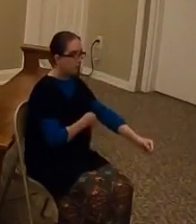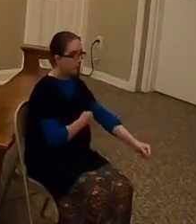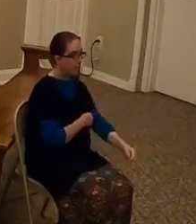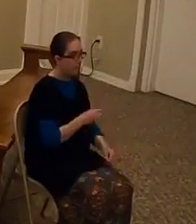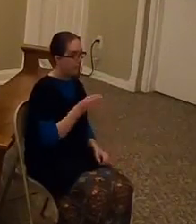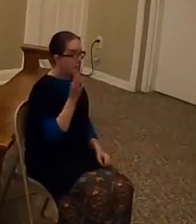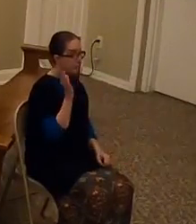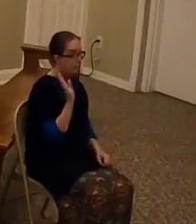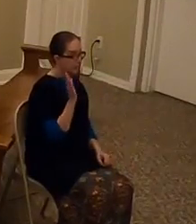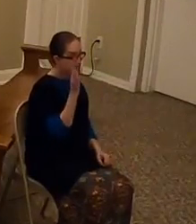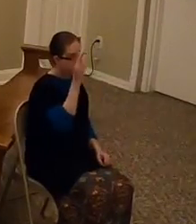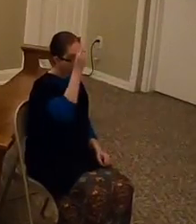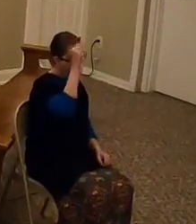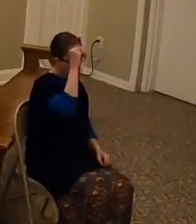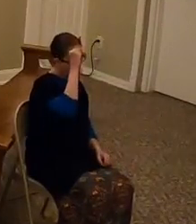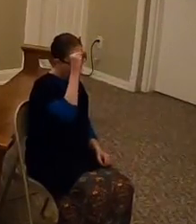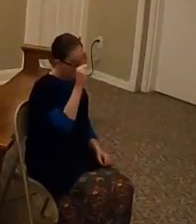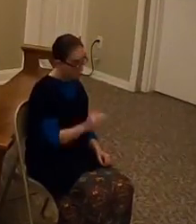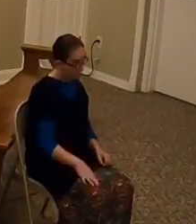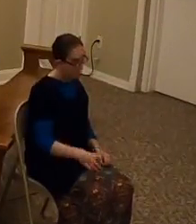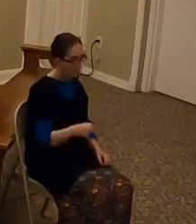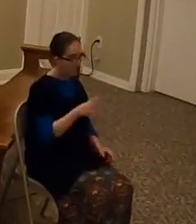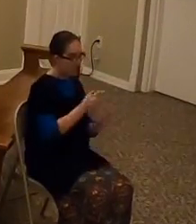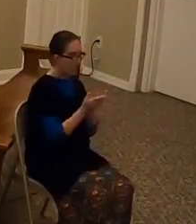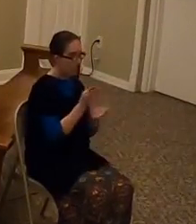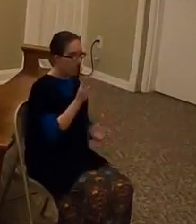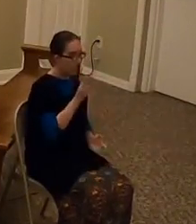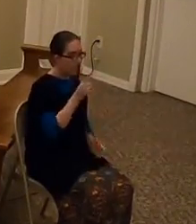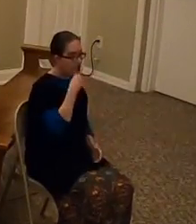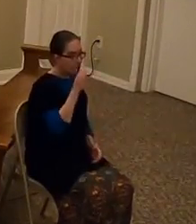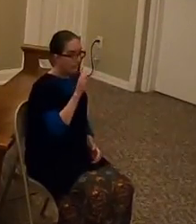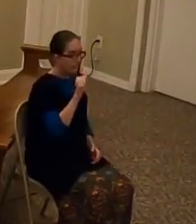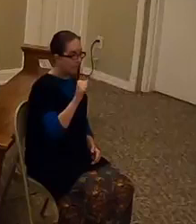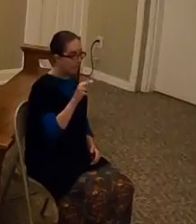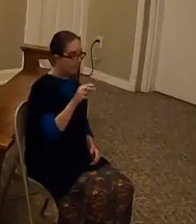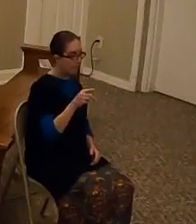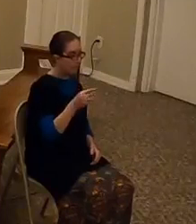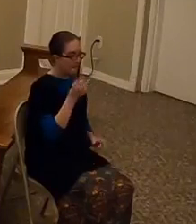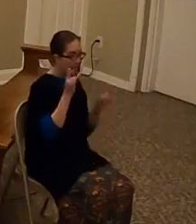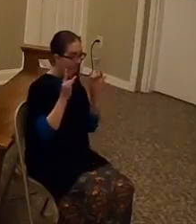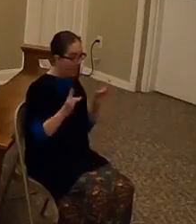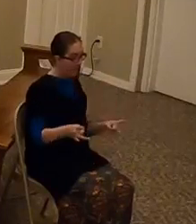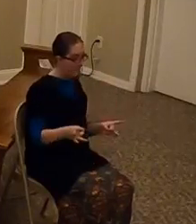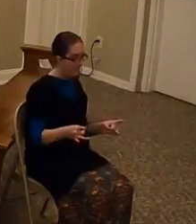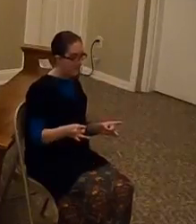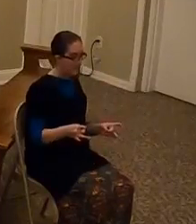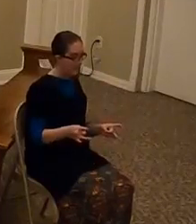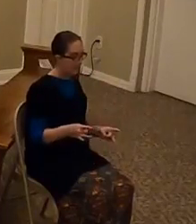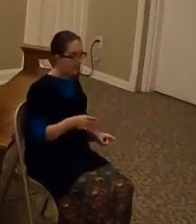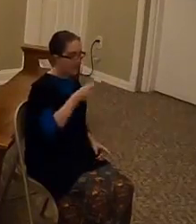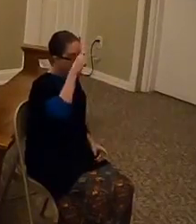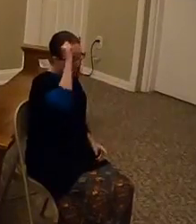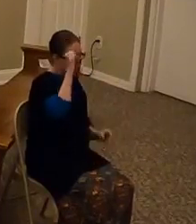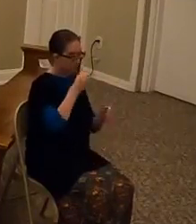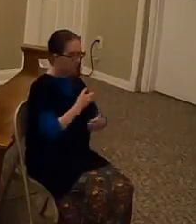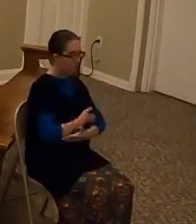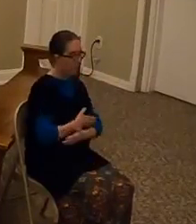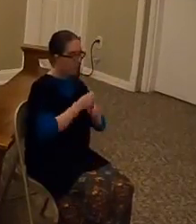Oh, boy. The Bible said Esau despised his